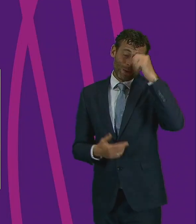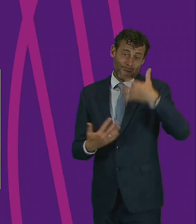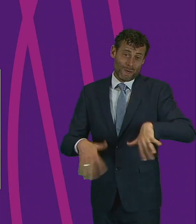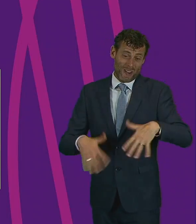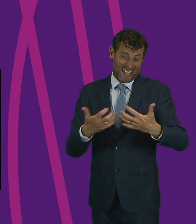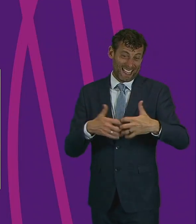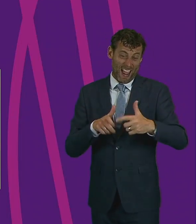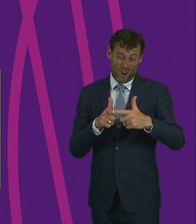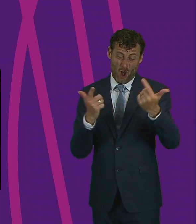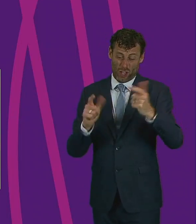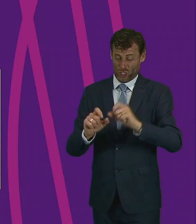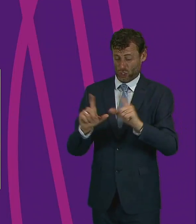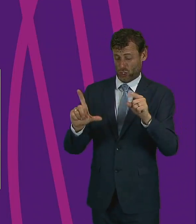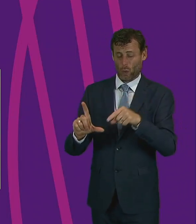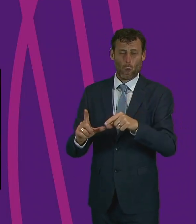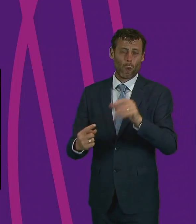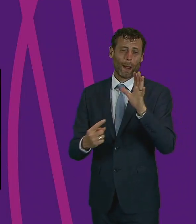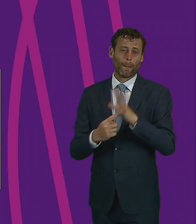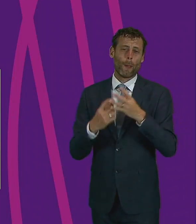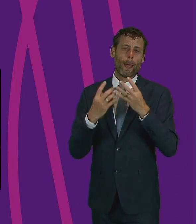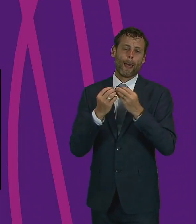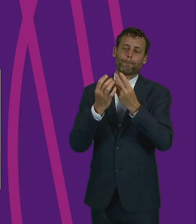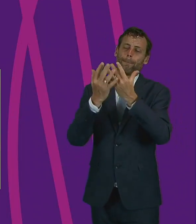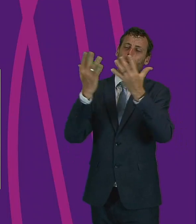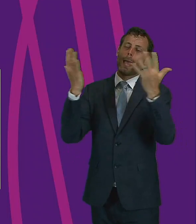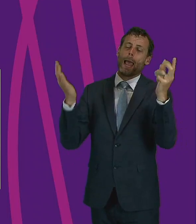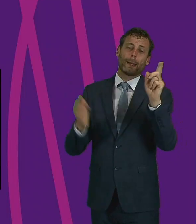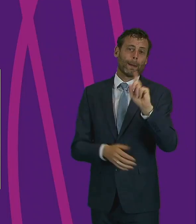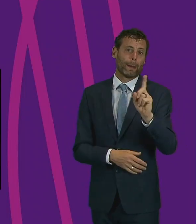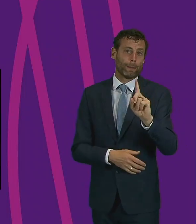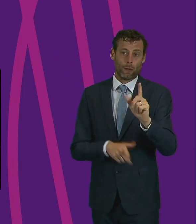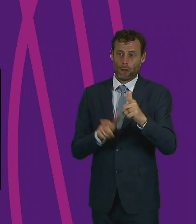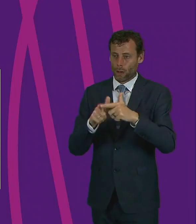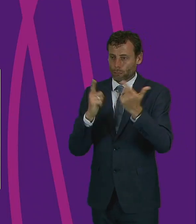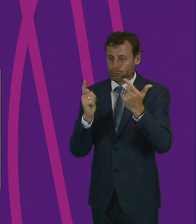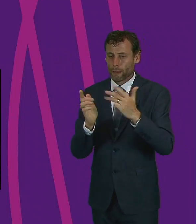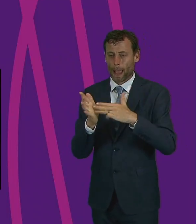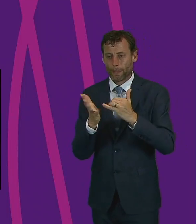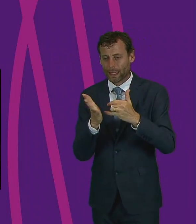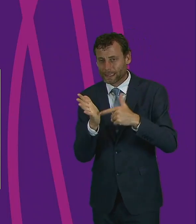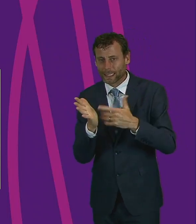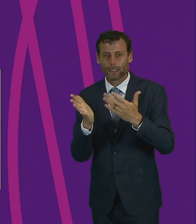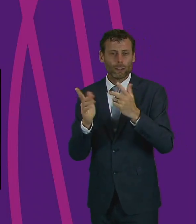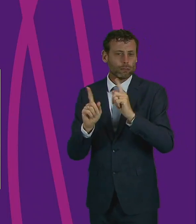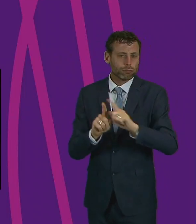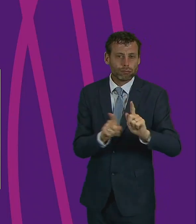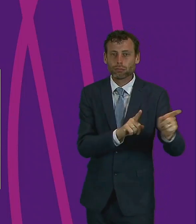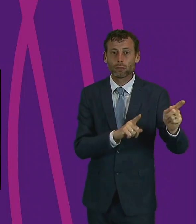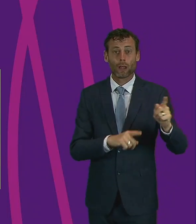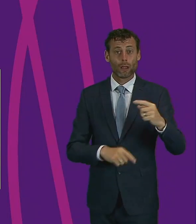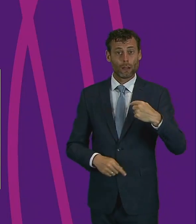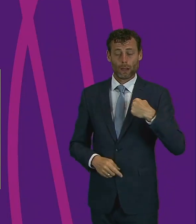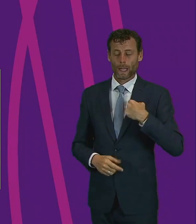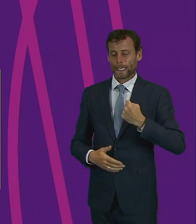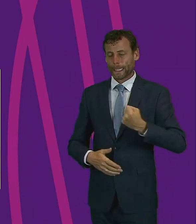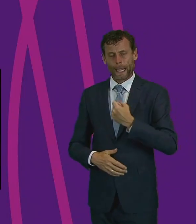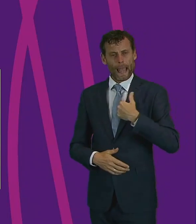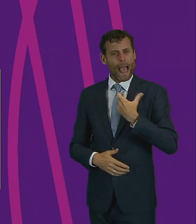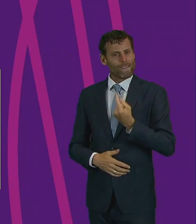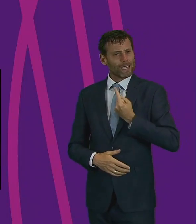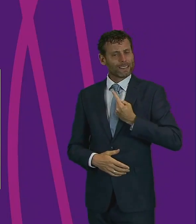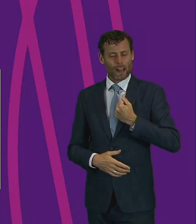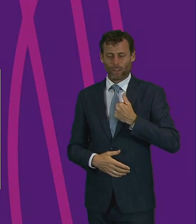now. Video calling, FaceTime and MS Teams. I too am feeling the strain of not being able to hug my grandchildren and